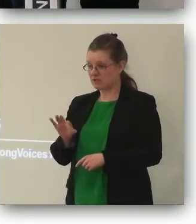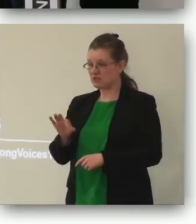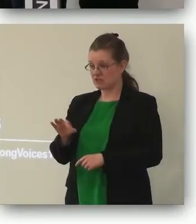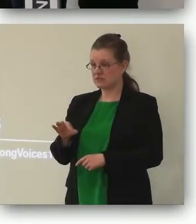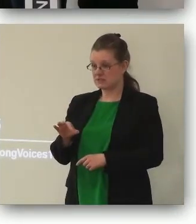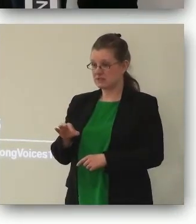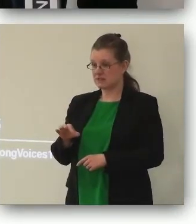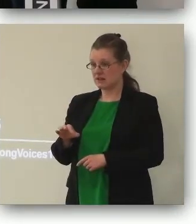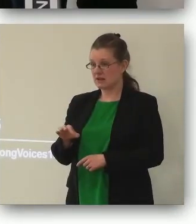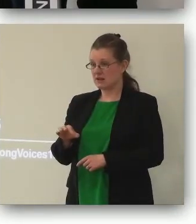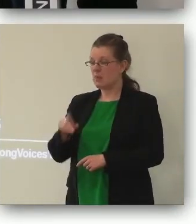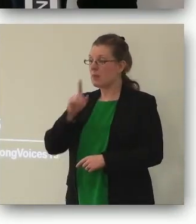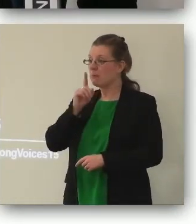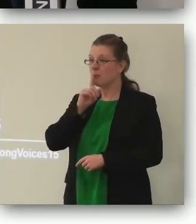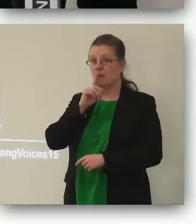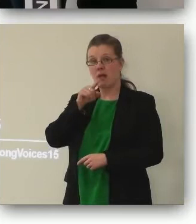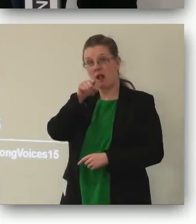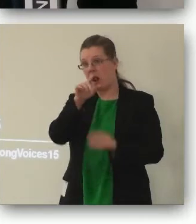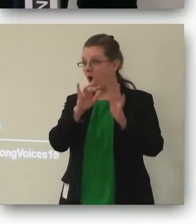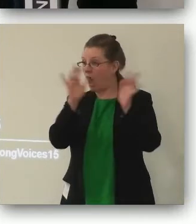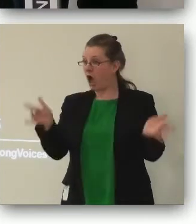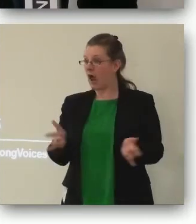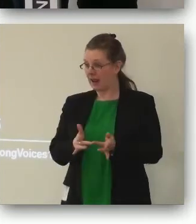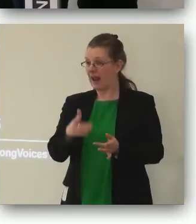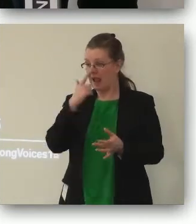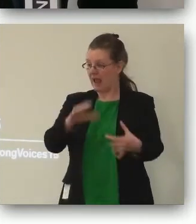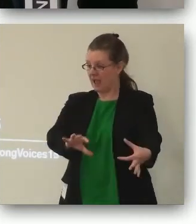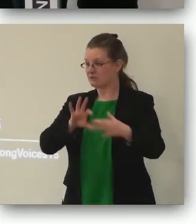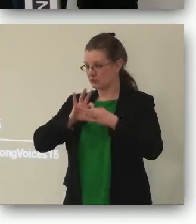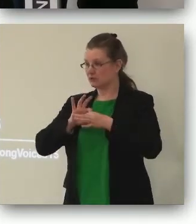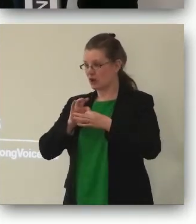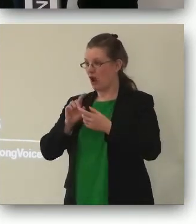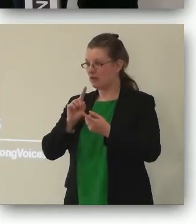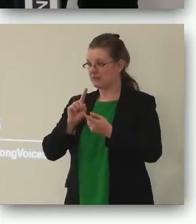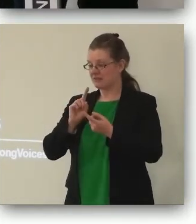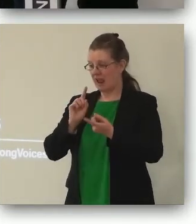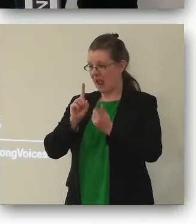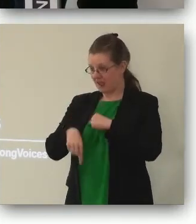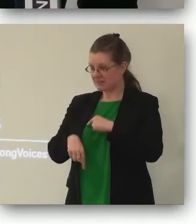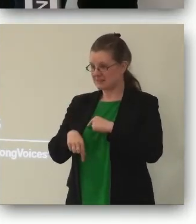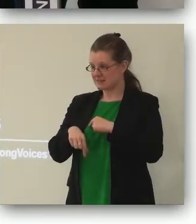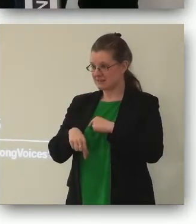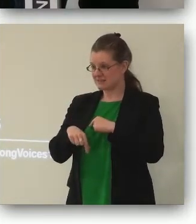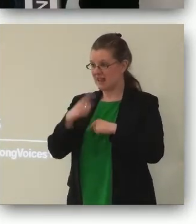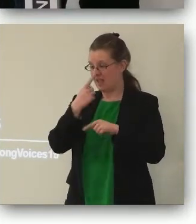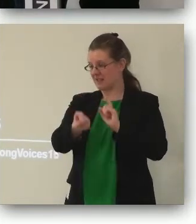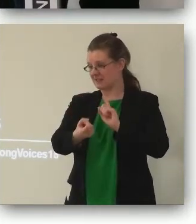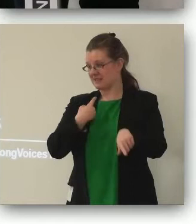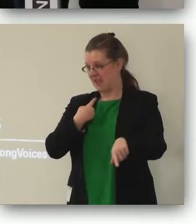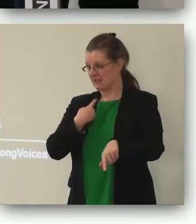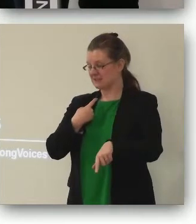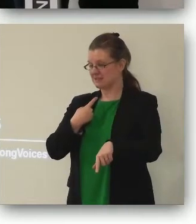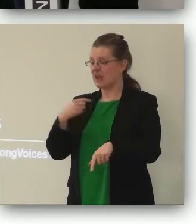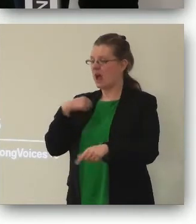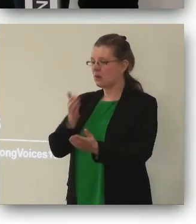to do, and the people that are joining us online are able to join in with this as well and send in their answers to the questions. I'm just going to